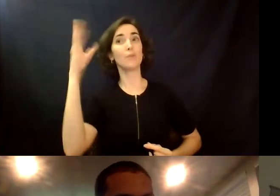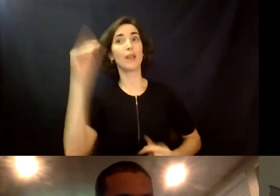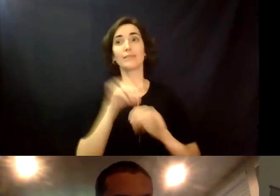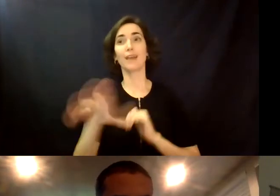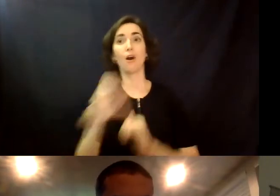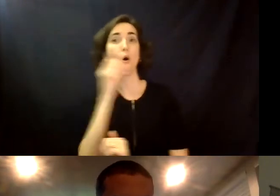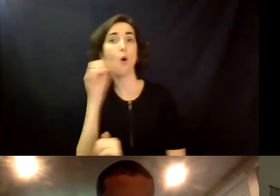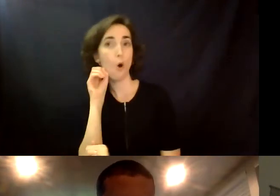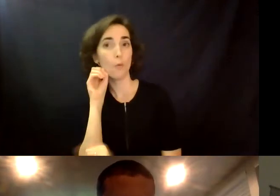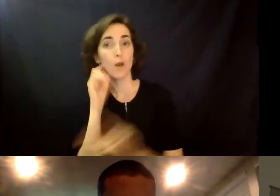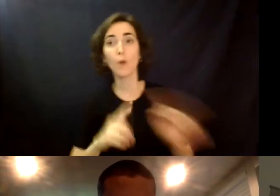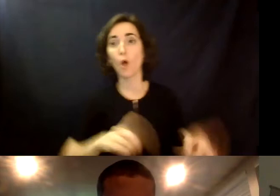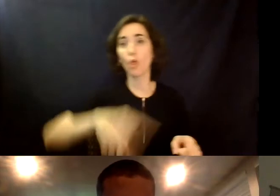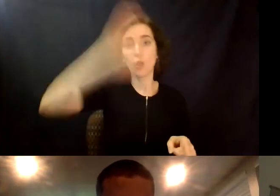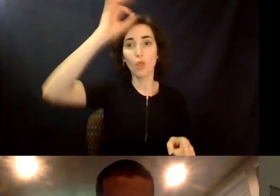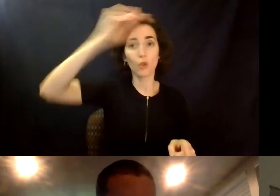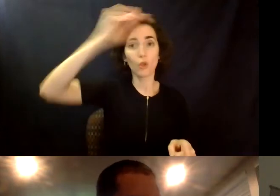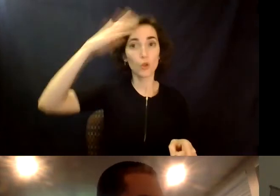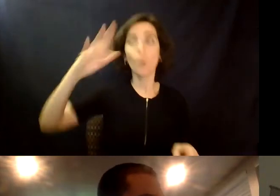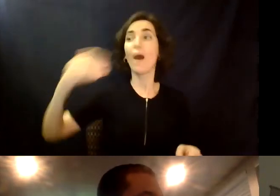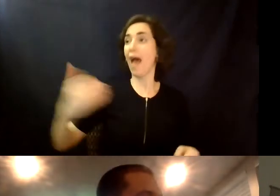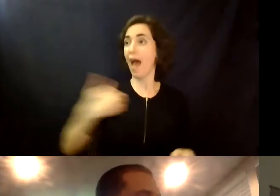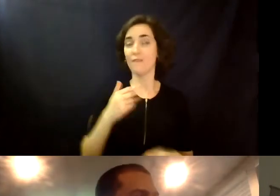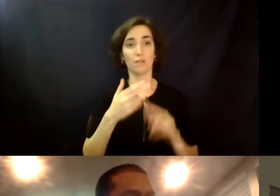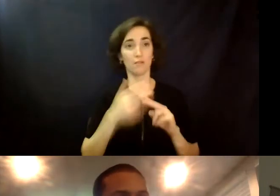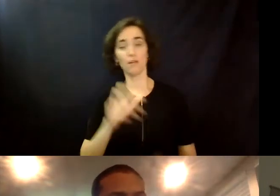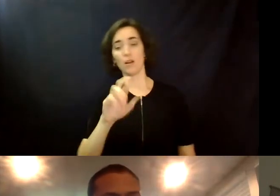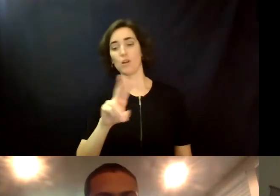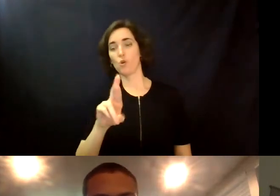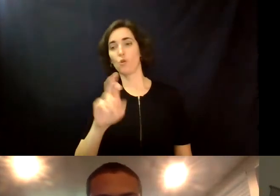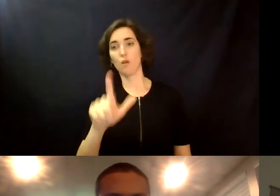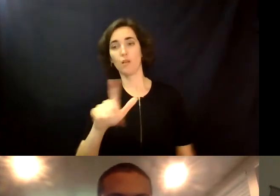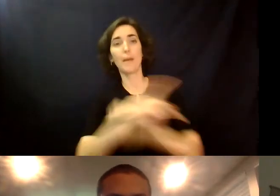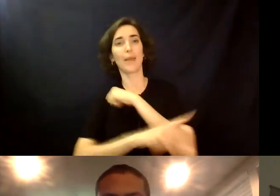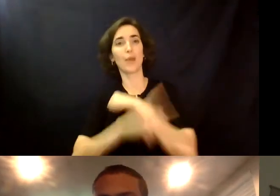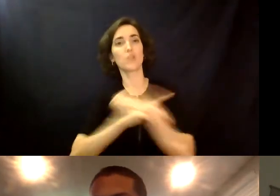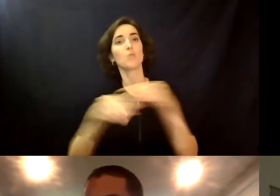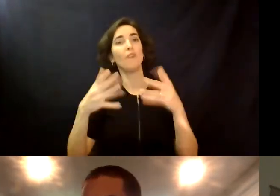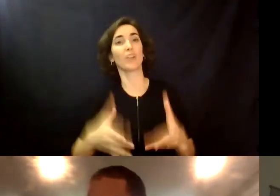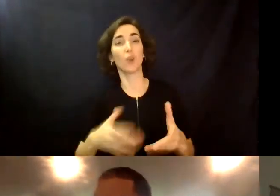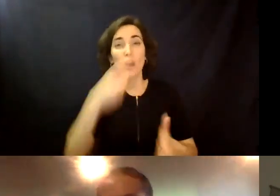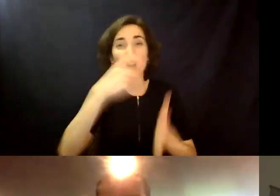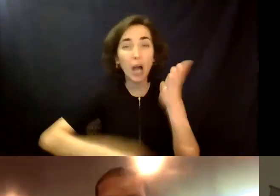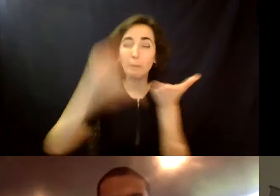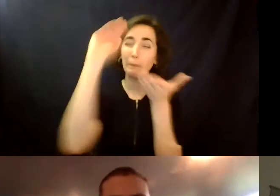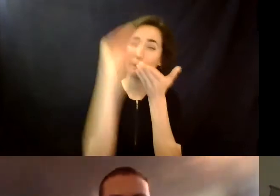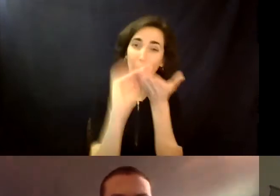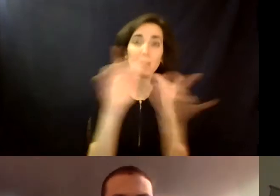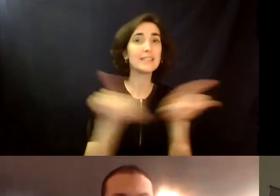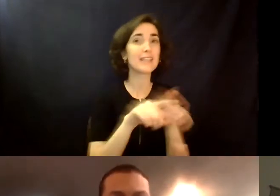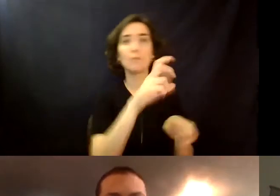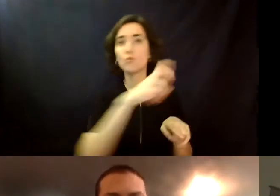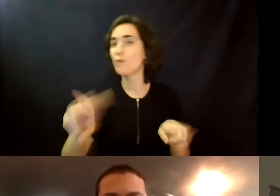they were at the table that there's a rural parish public provider that can provide that same trip for a fraction of the cost.